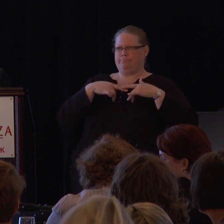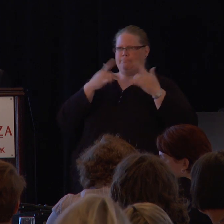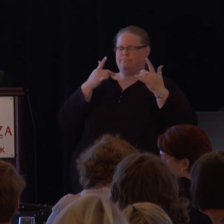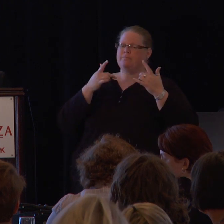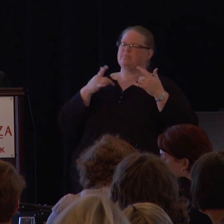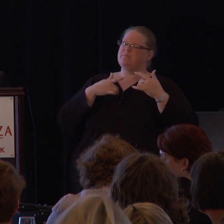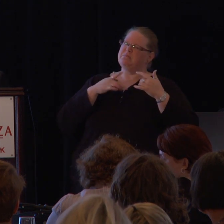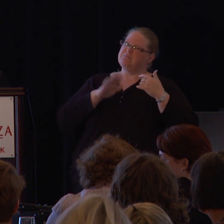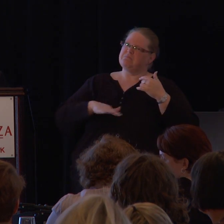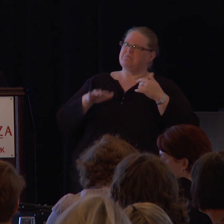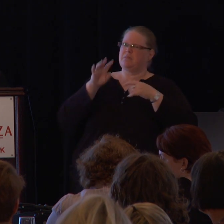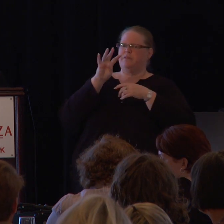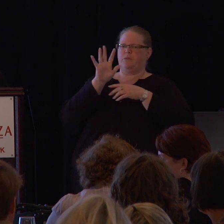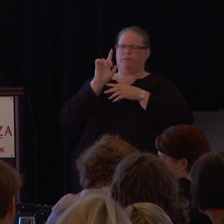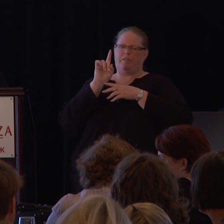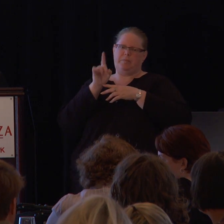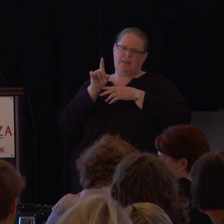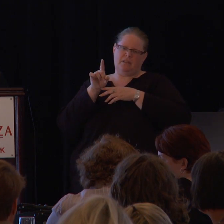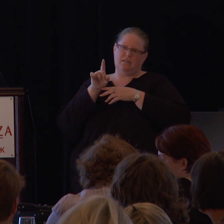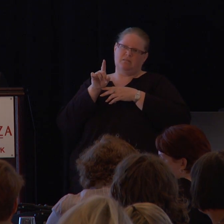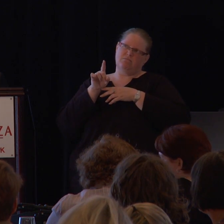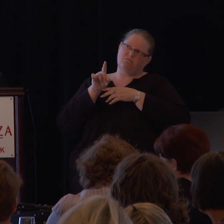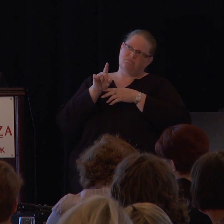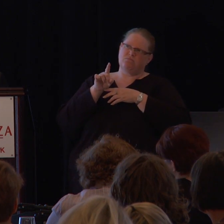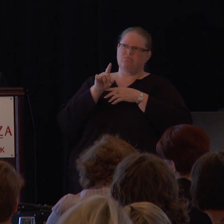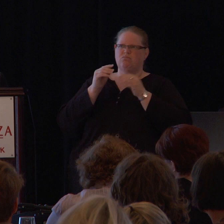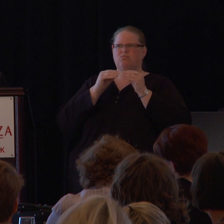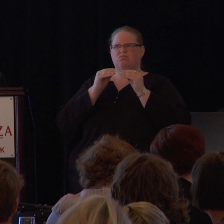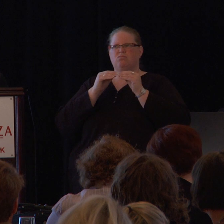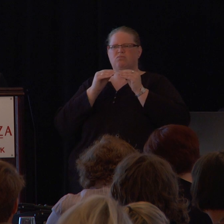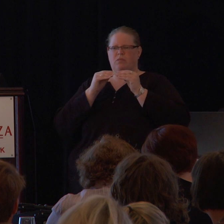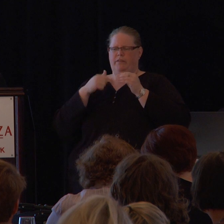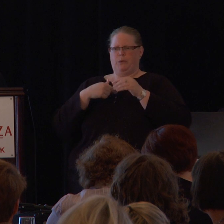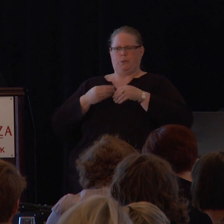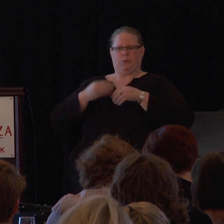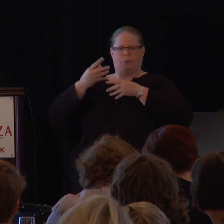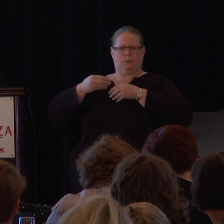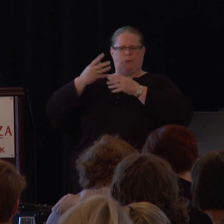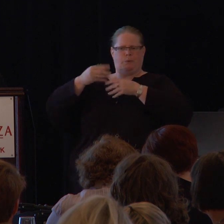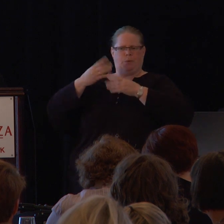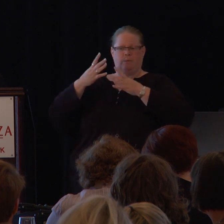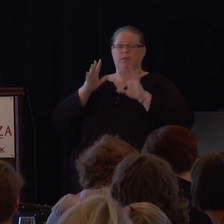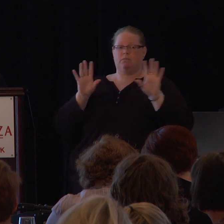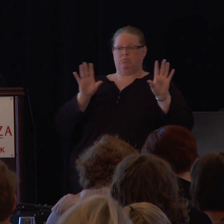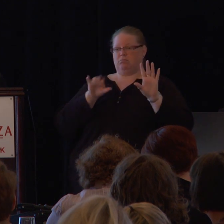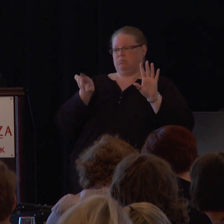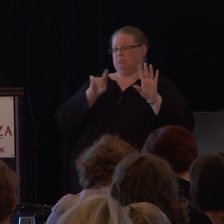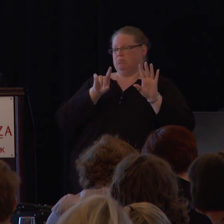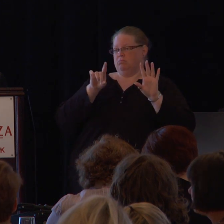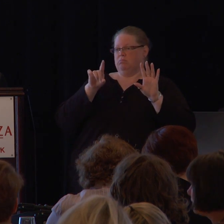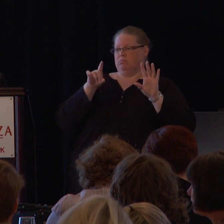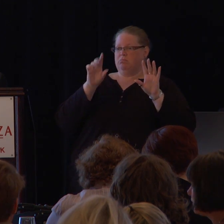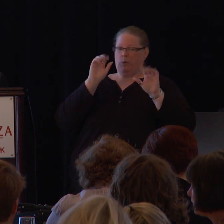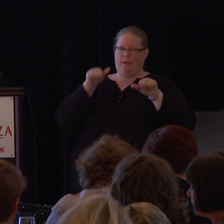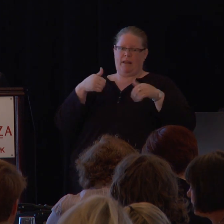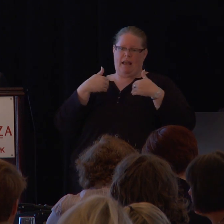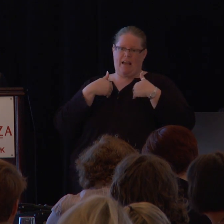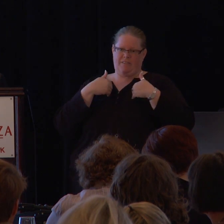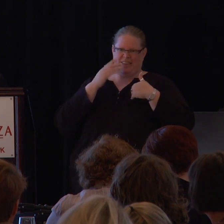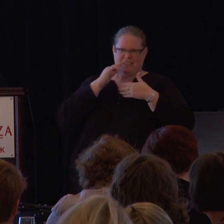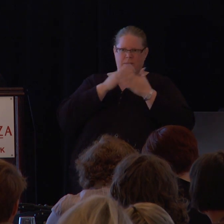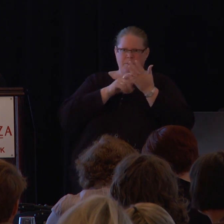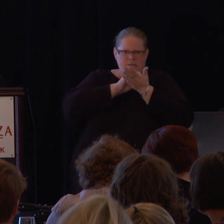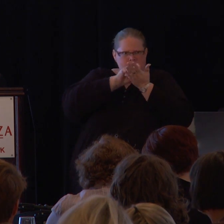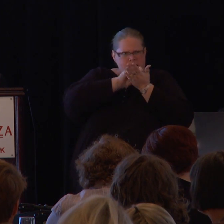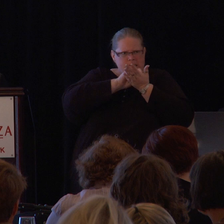for around 45, maybe a little bit more, because I have a lot of slides there, which will be available just for those who are compulsive about taking